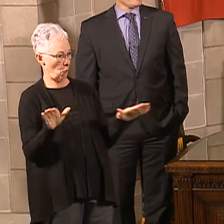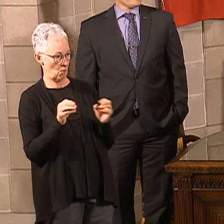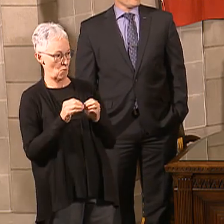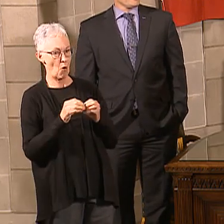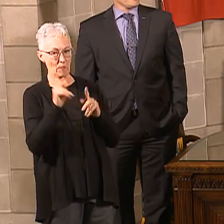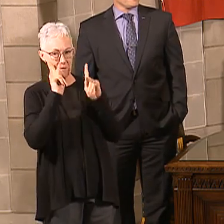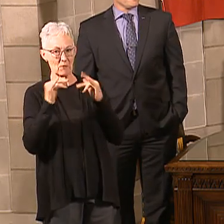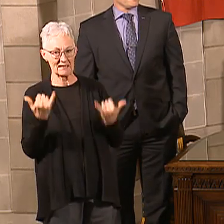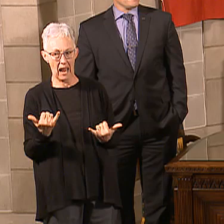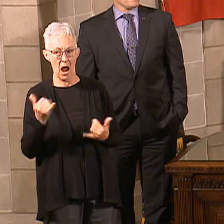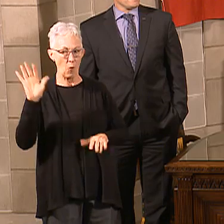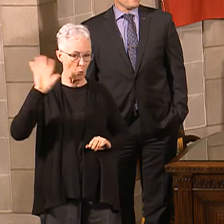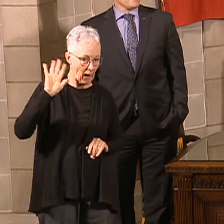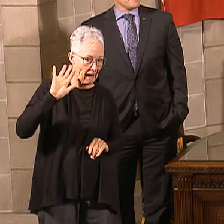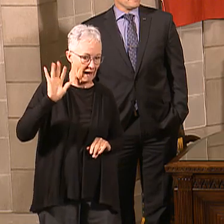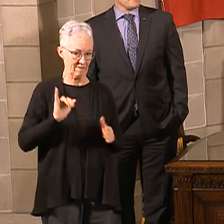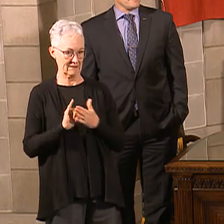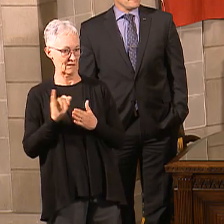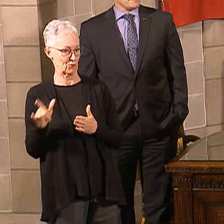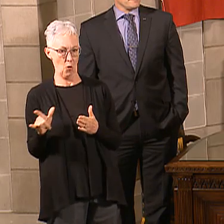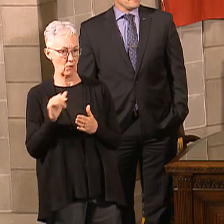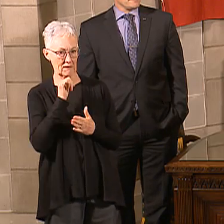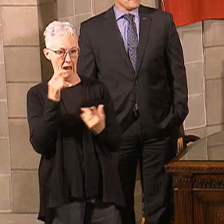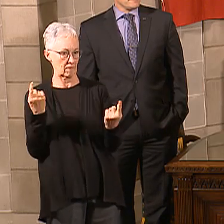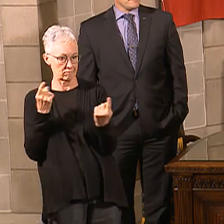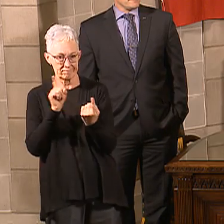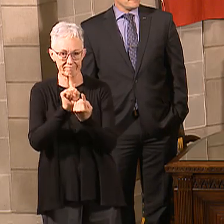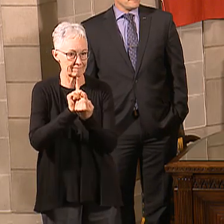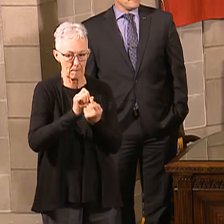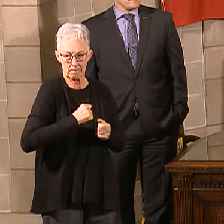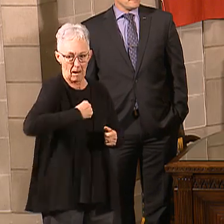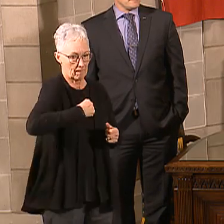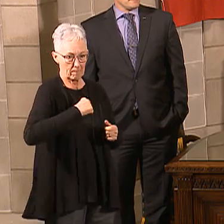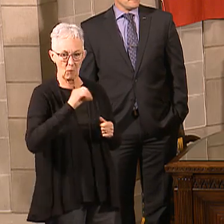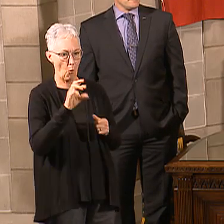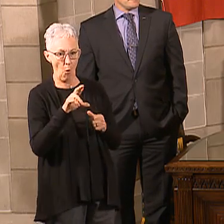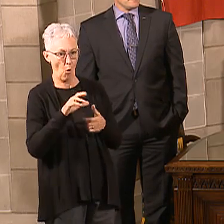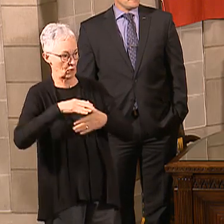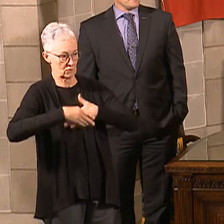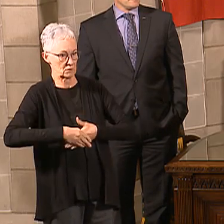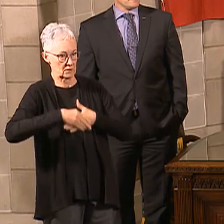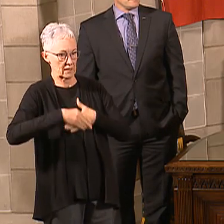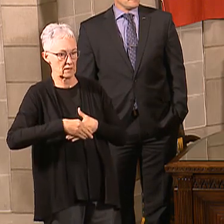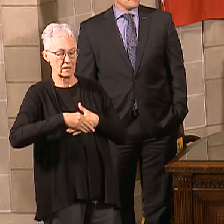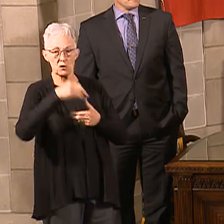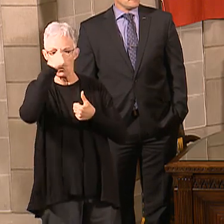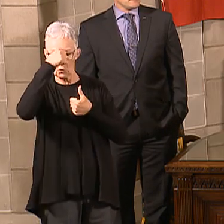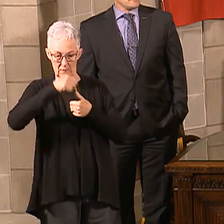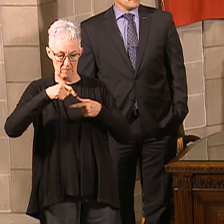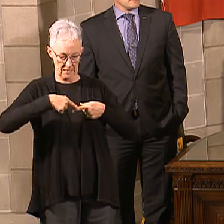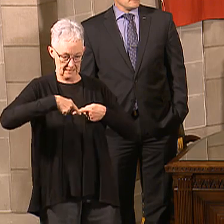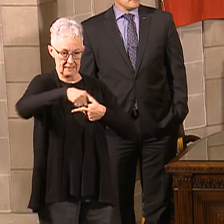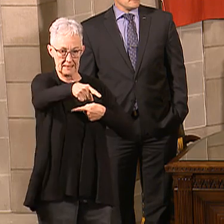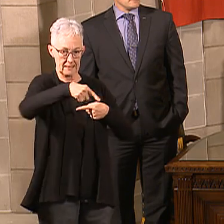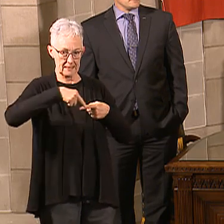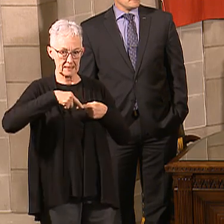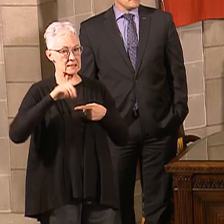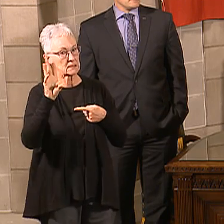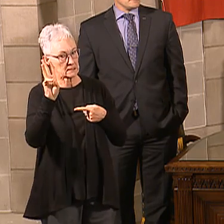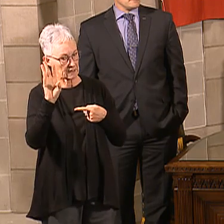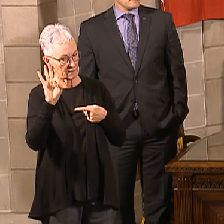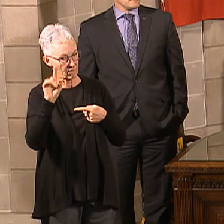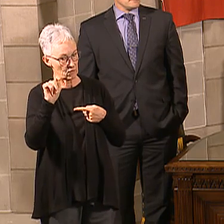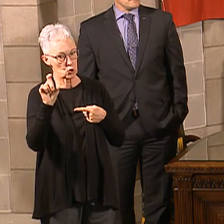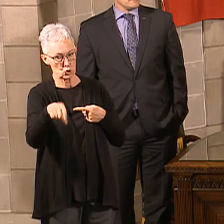kind of thing. Absolutely, that's the right thing to do. Keep your distance, 6 feet from the other person. If you see somebody is sick, stay